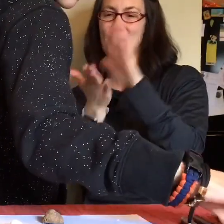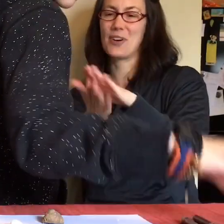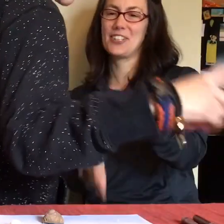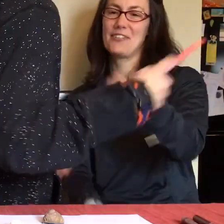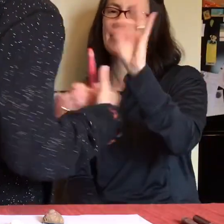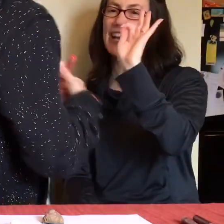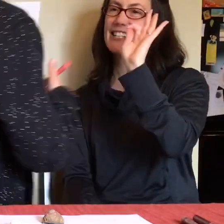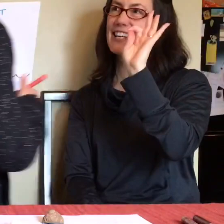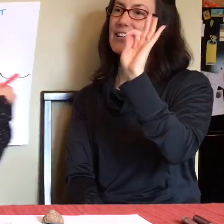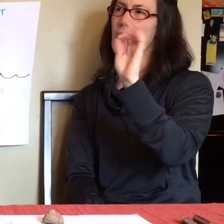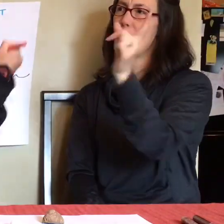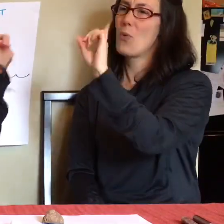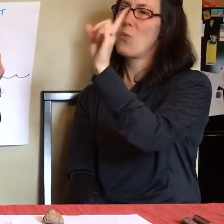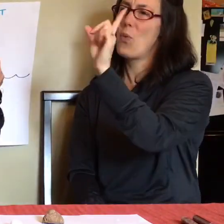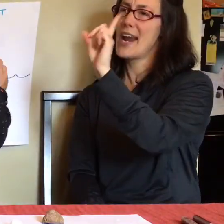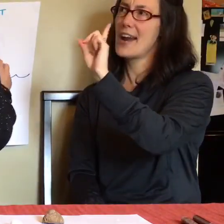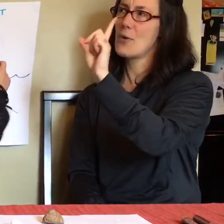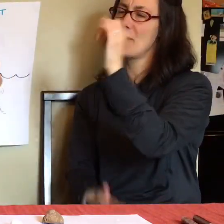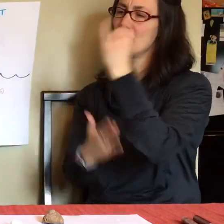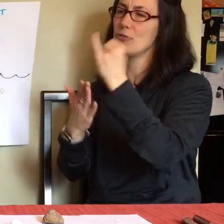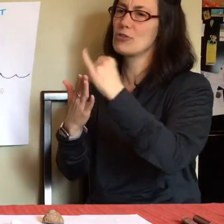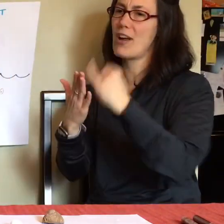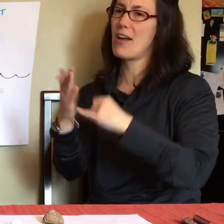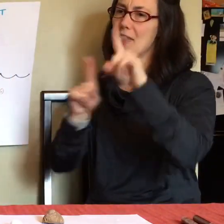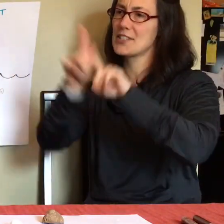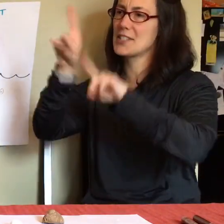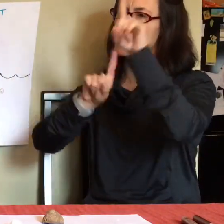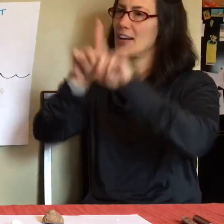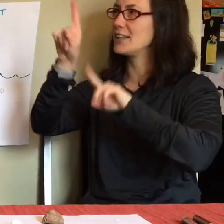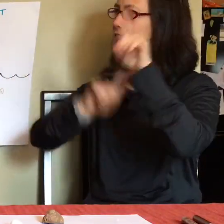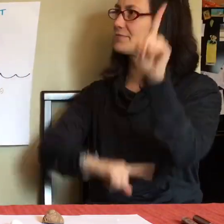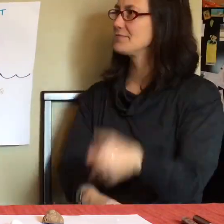Record your finding. Where will you draw the star? Float.